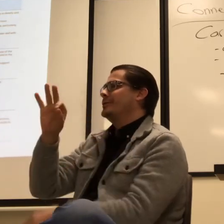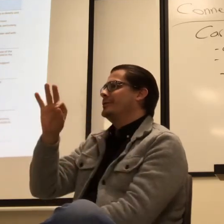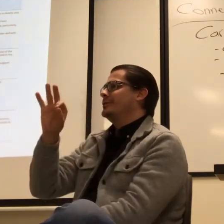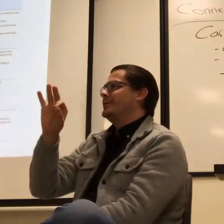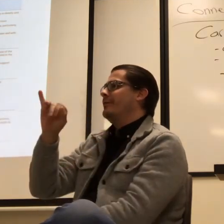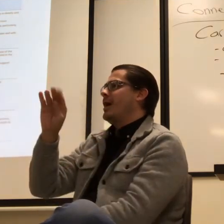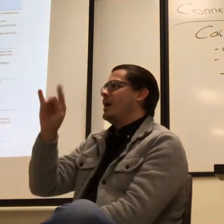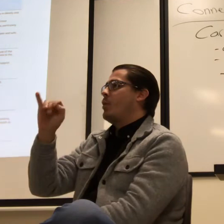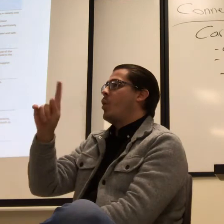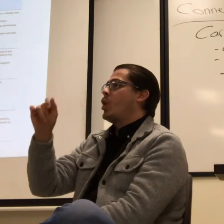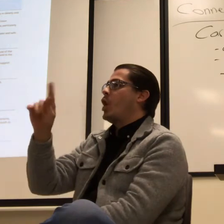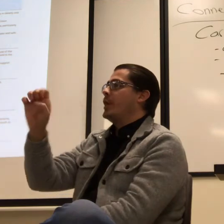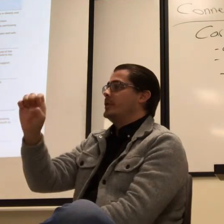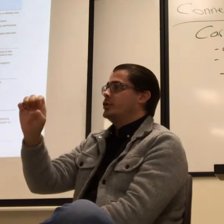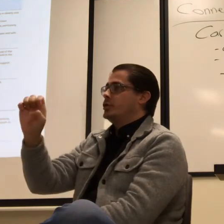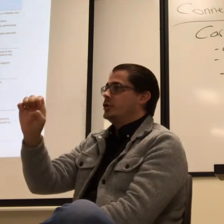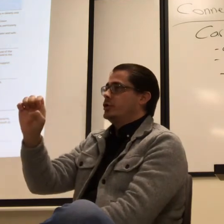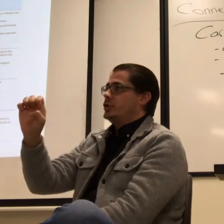nature of fibrocartilage